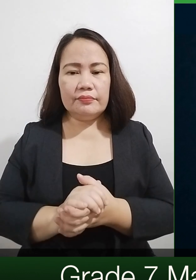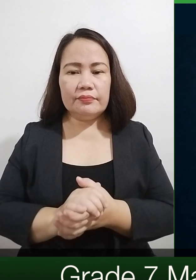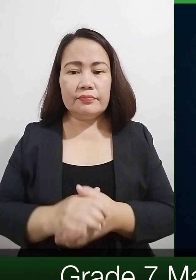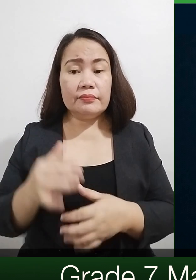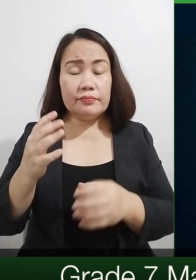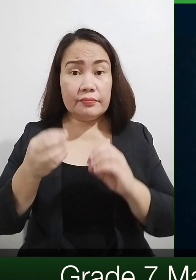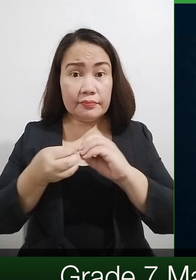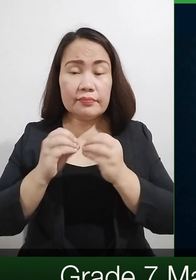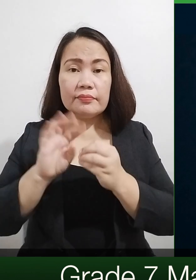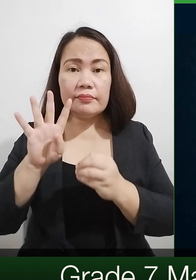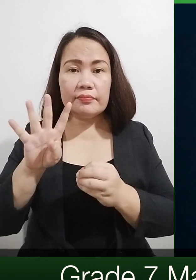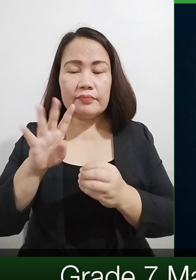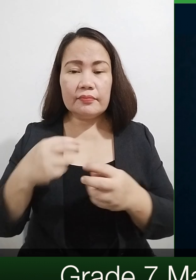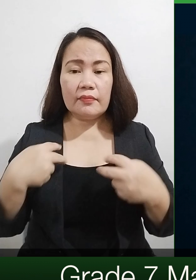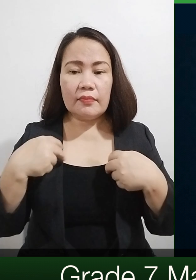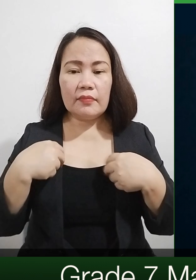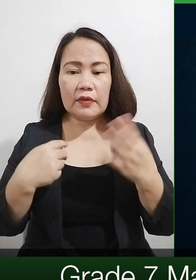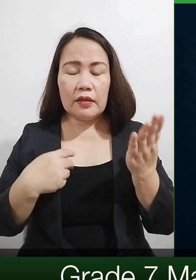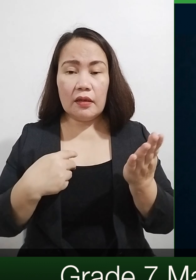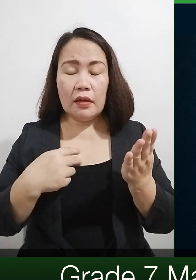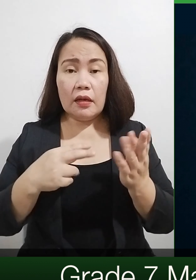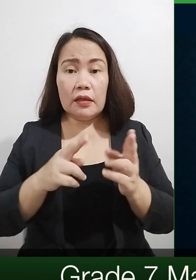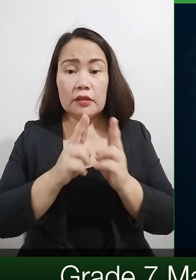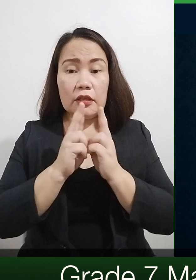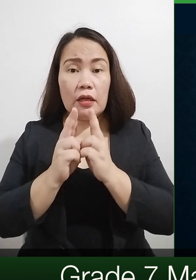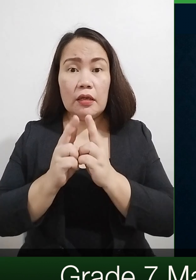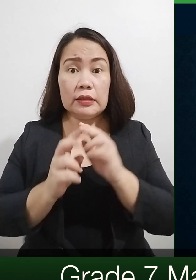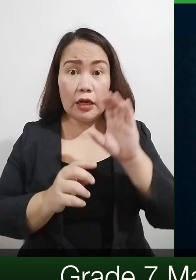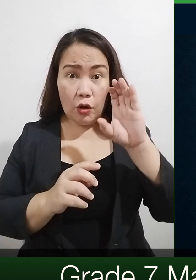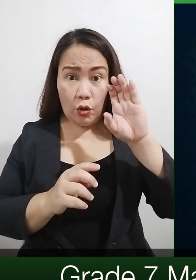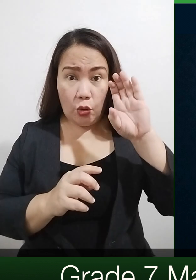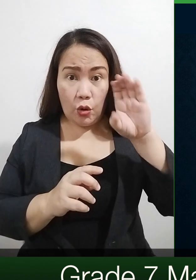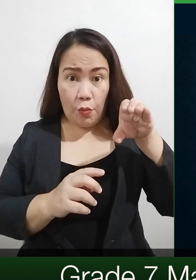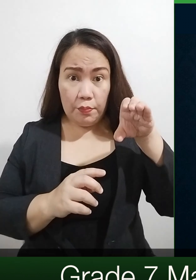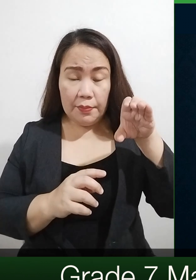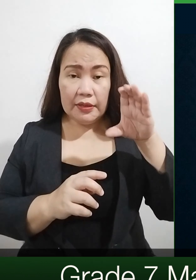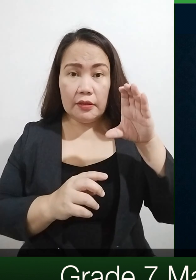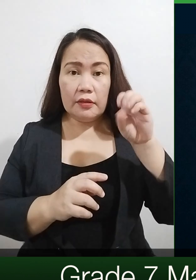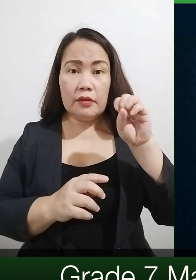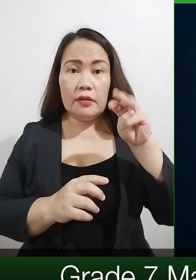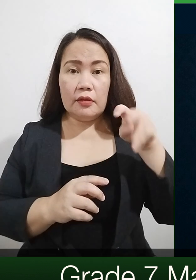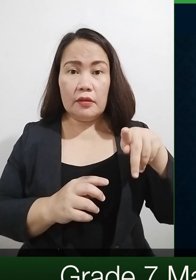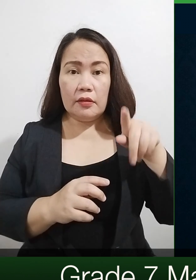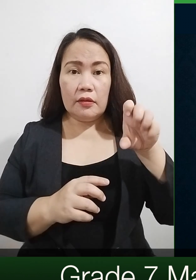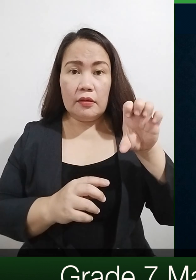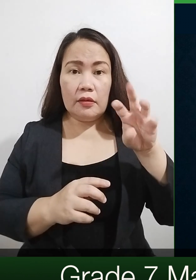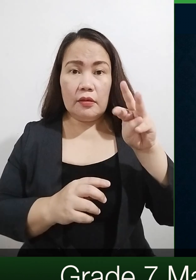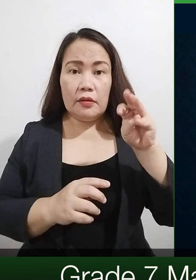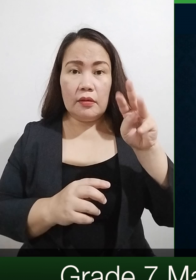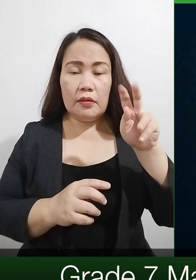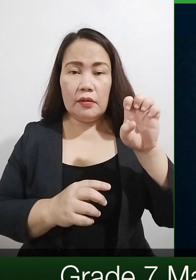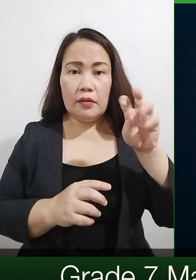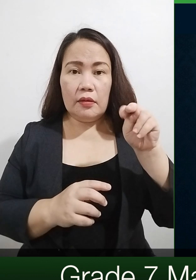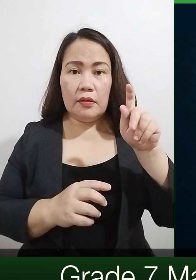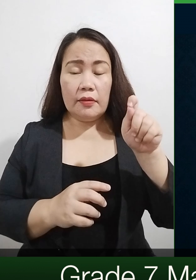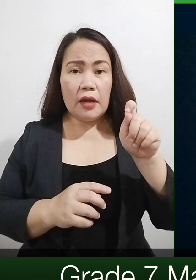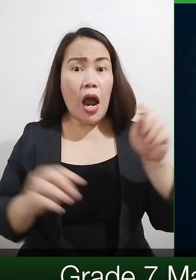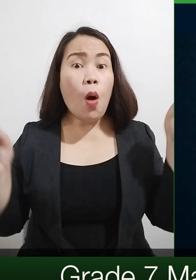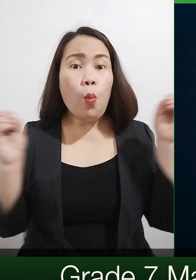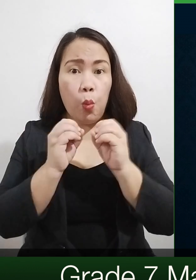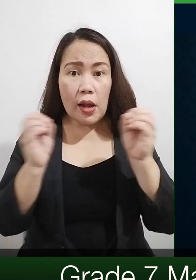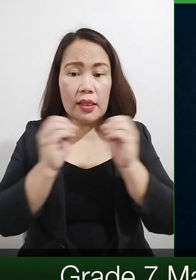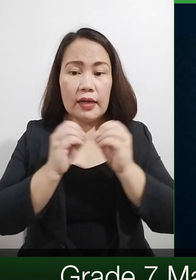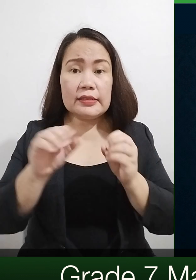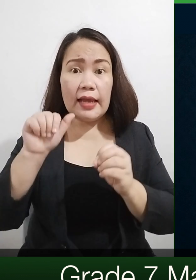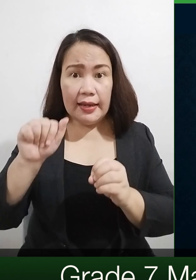number 4, I have here the complement of A union B. So, ano yung wala sa A union